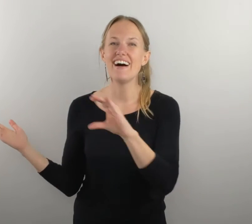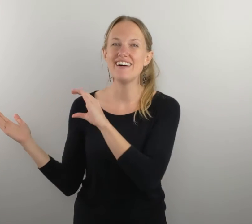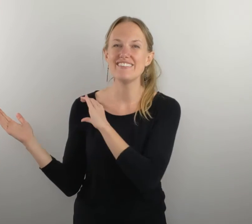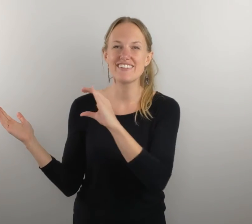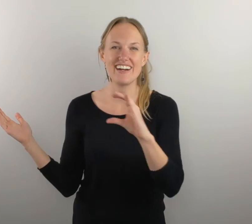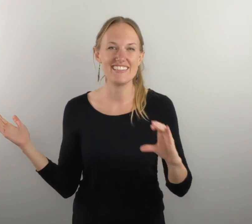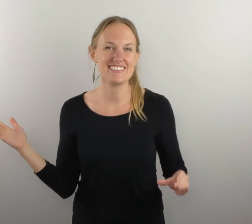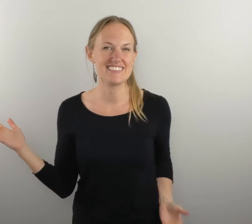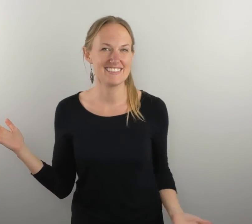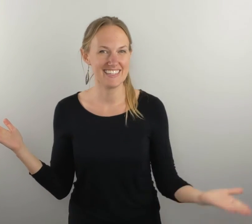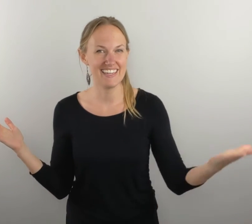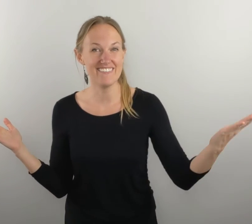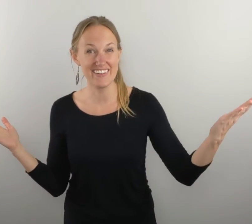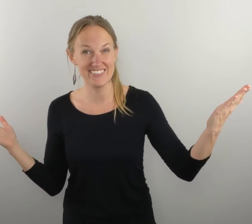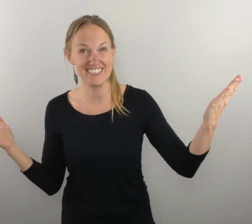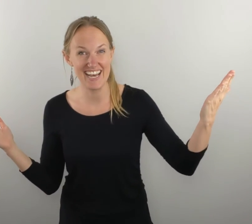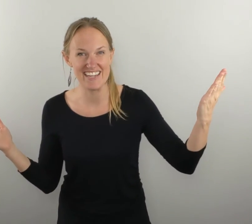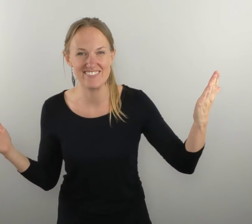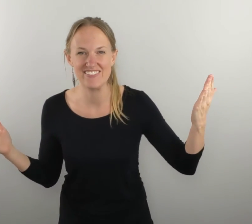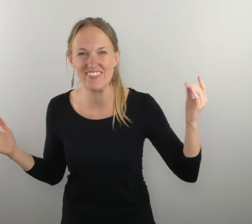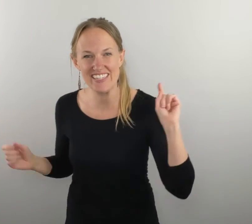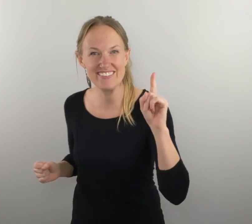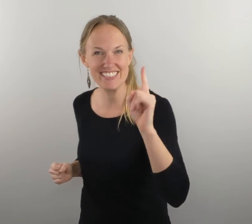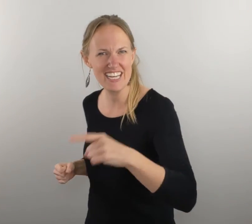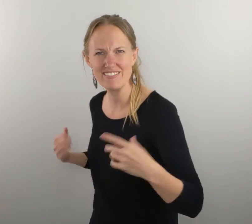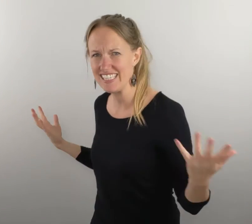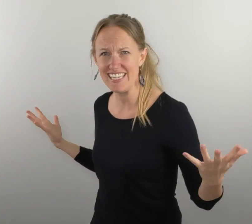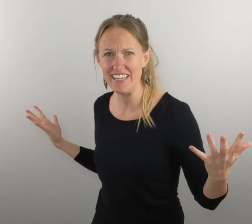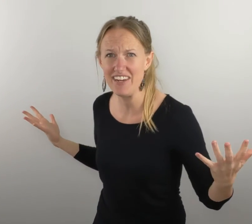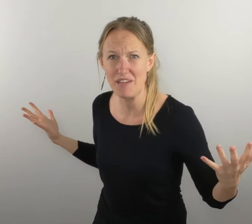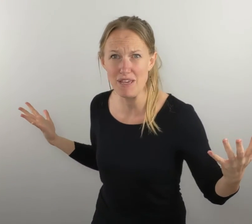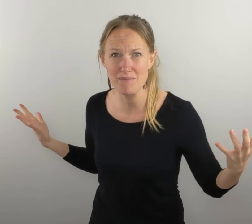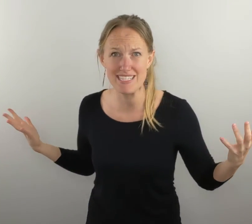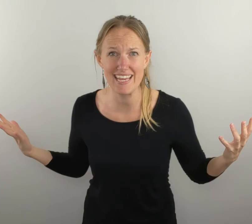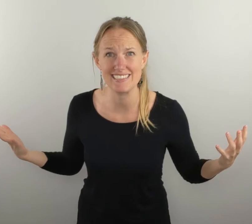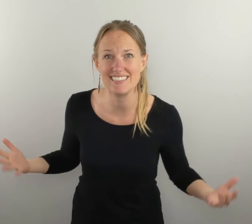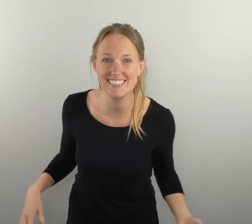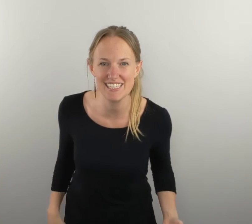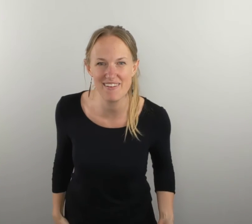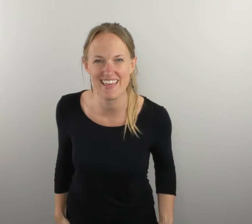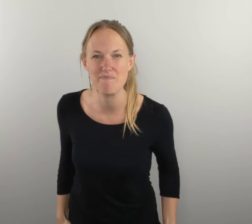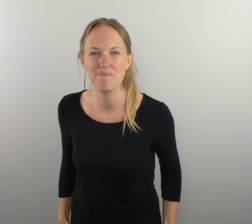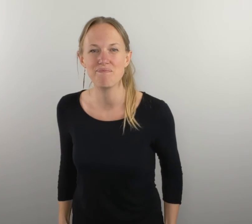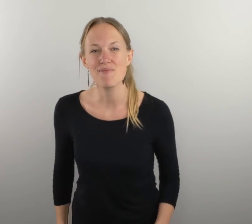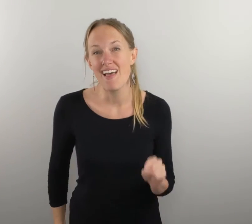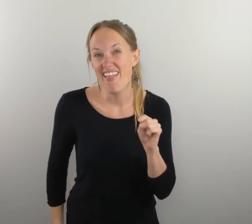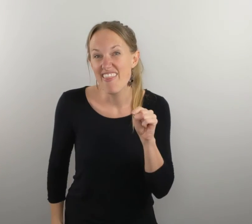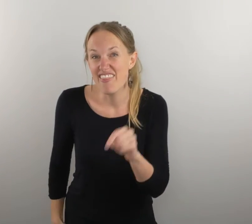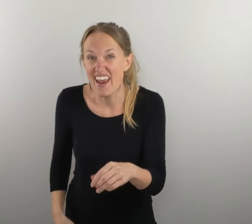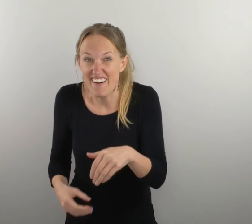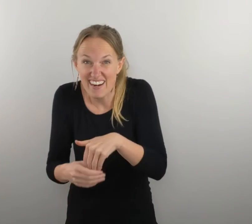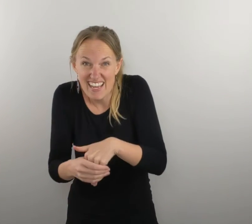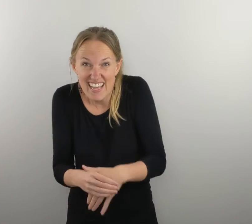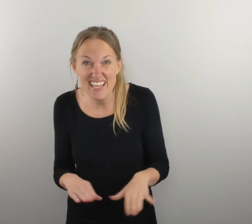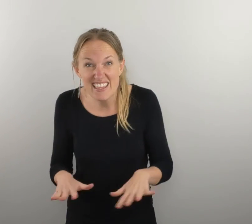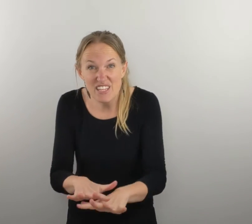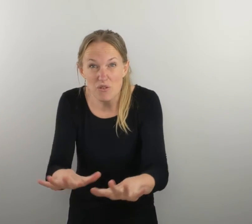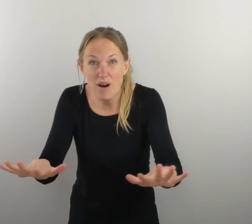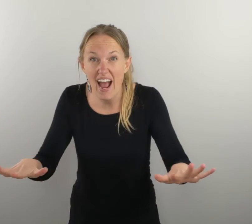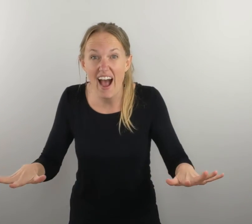of Christ. Hey, one more time. See, even I make mistakes. Just stick with it. There in the